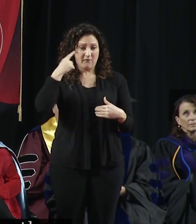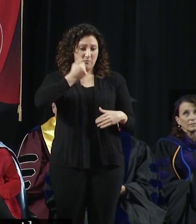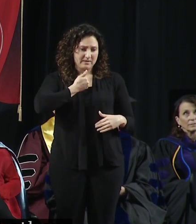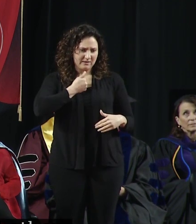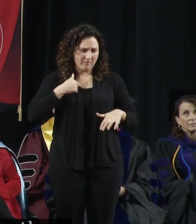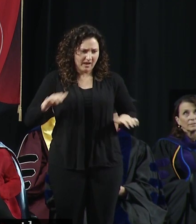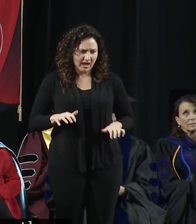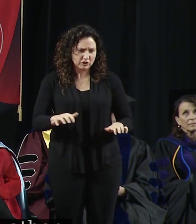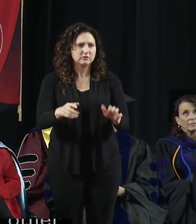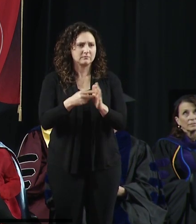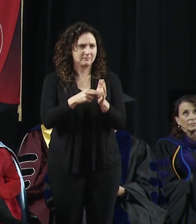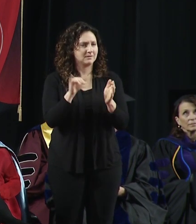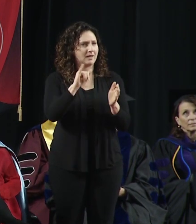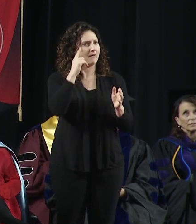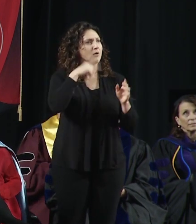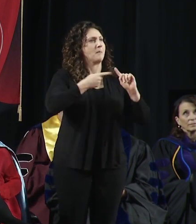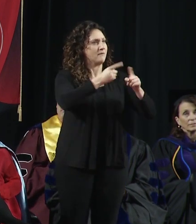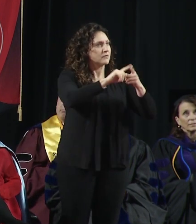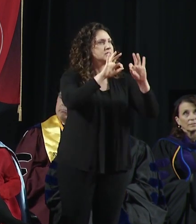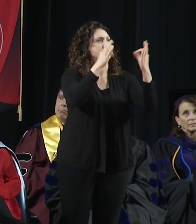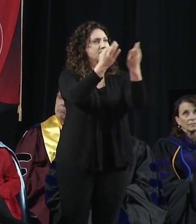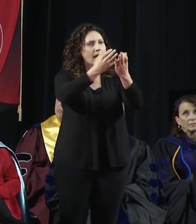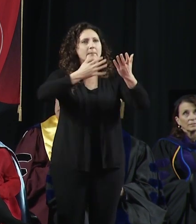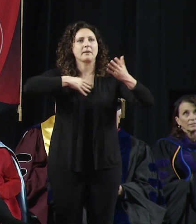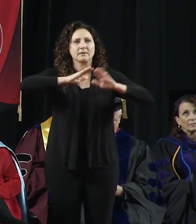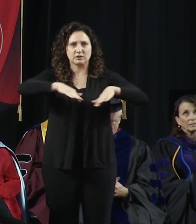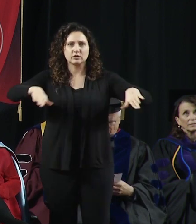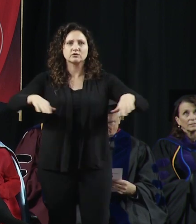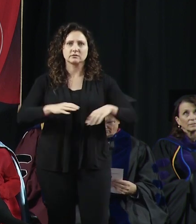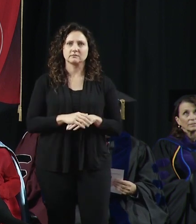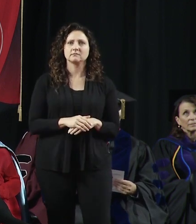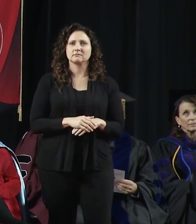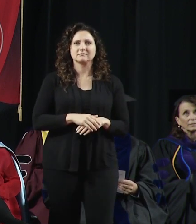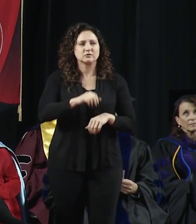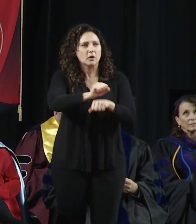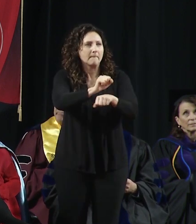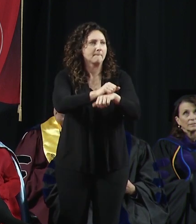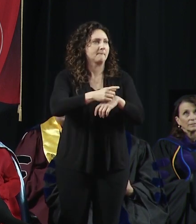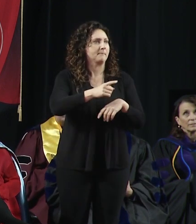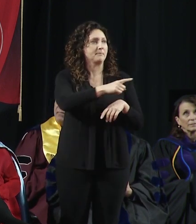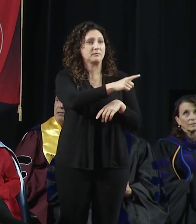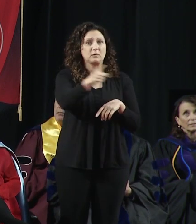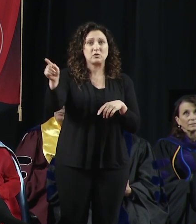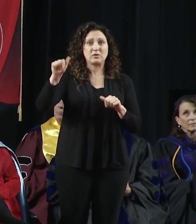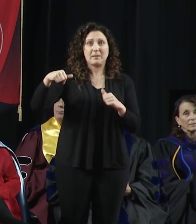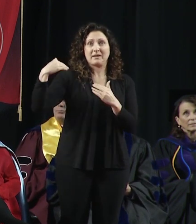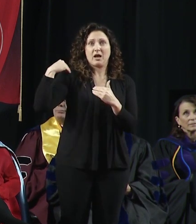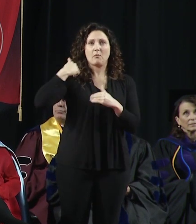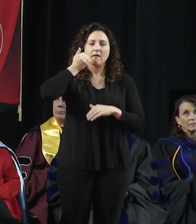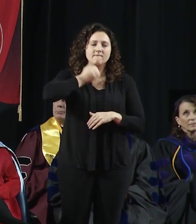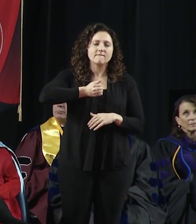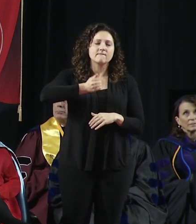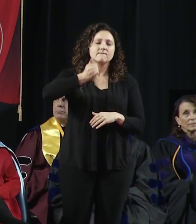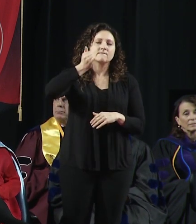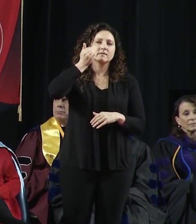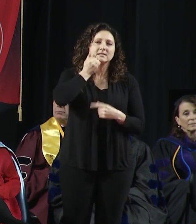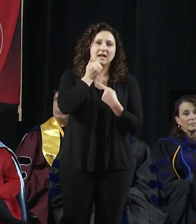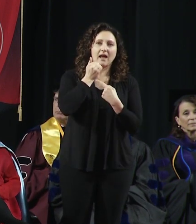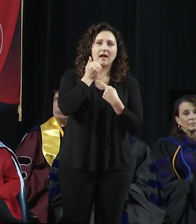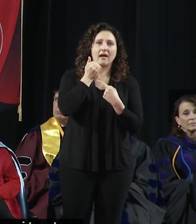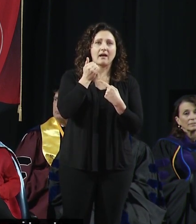You have the opportunity to be accountable every day Accountability is a